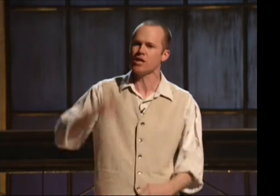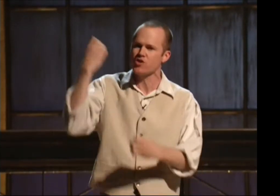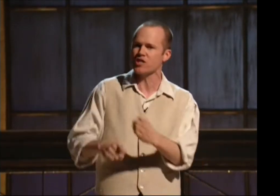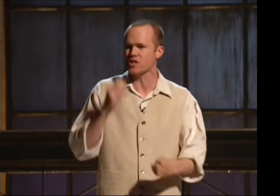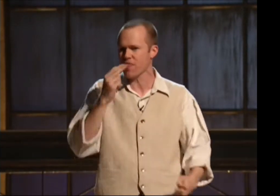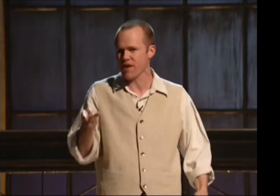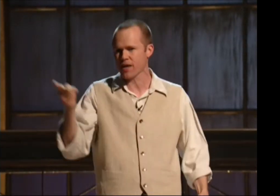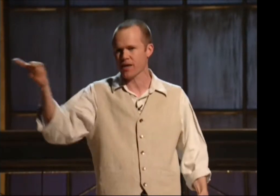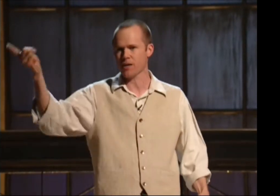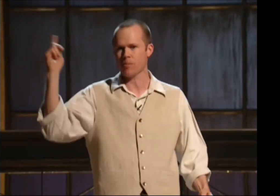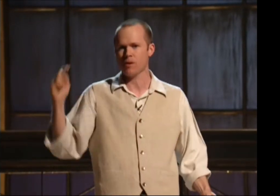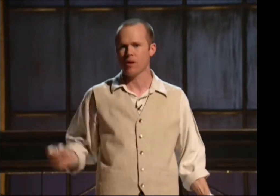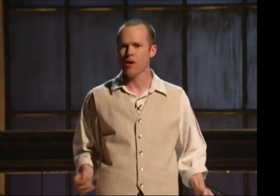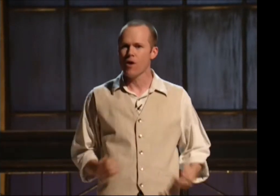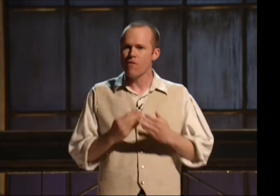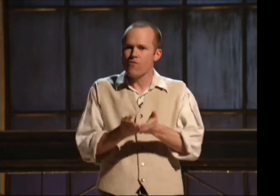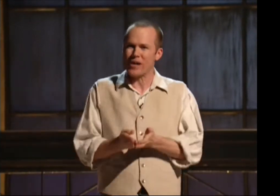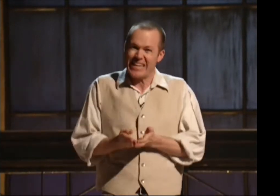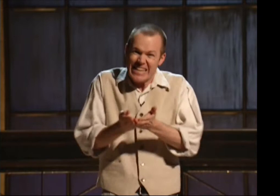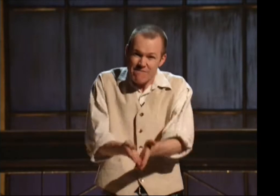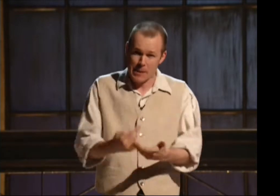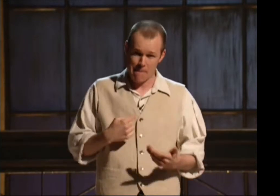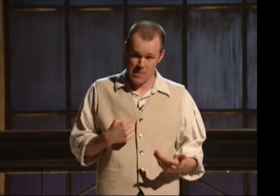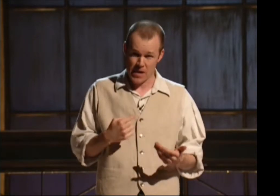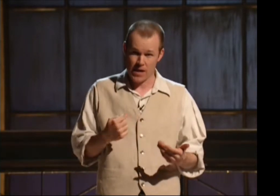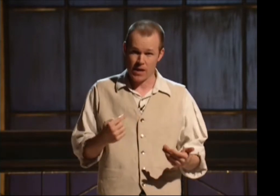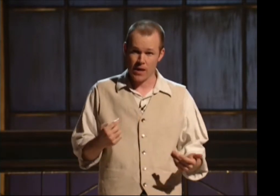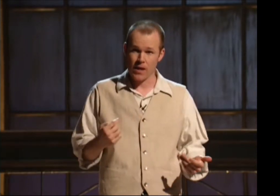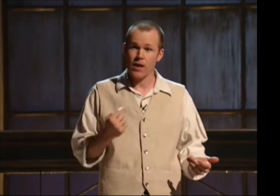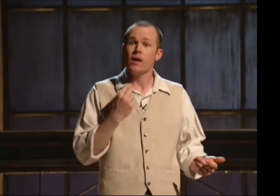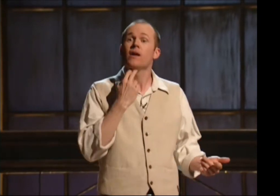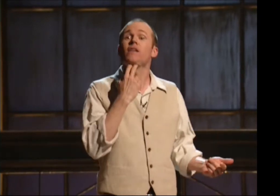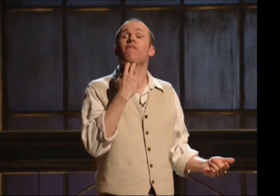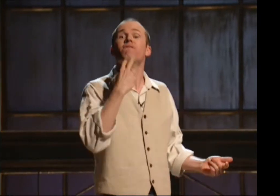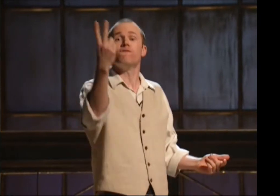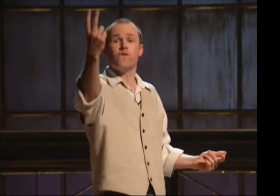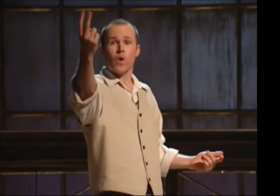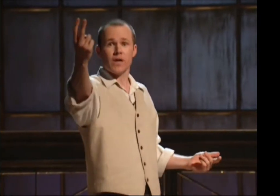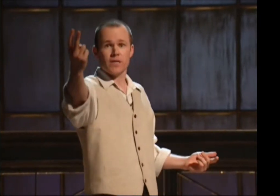just to thank him for giving me voice.